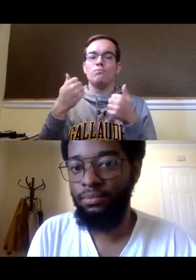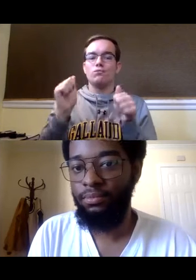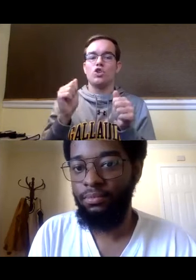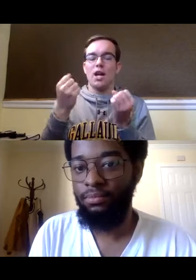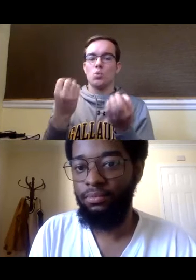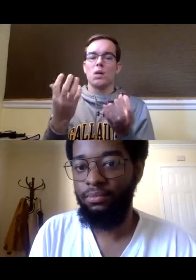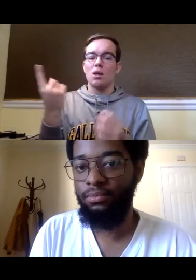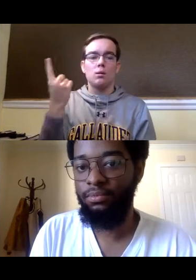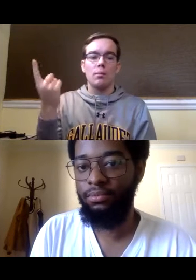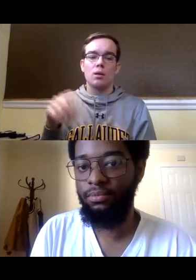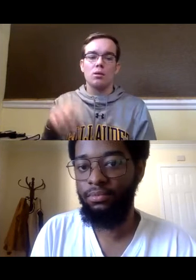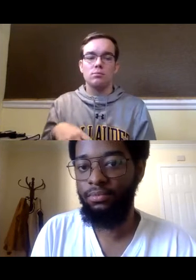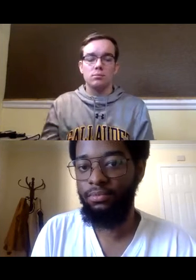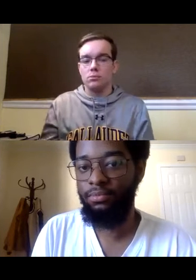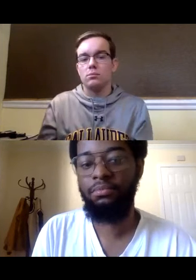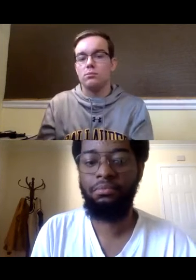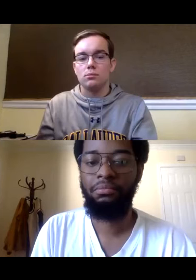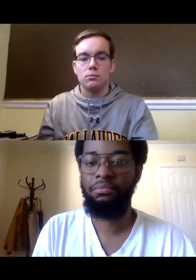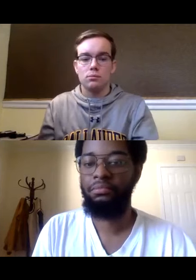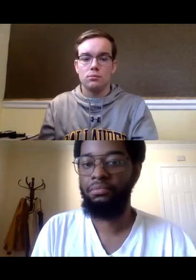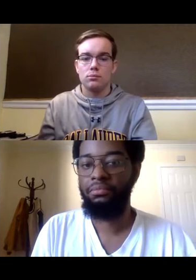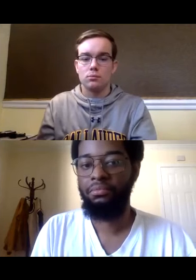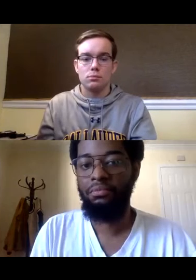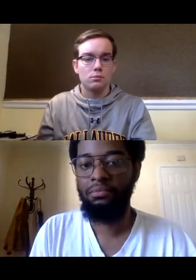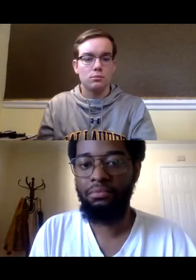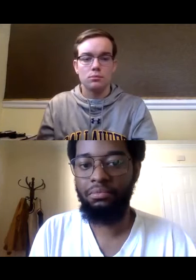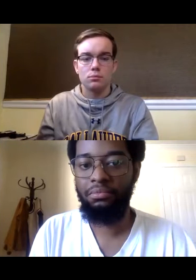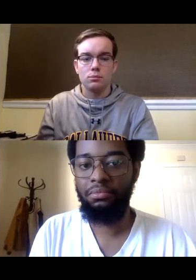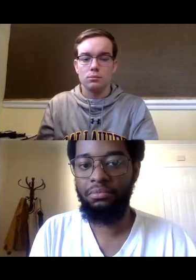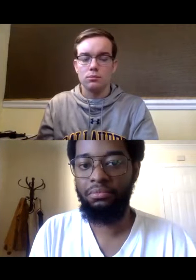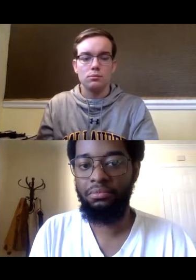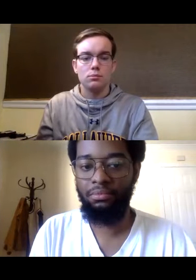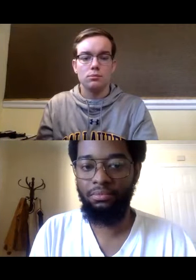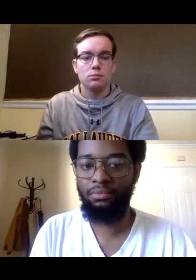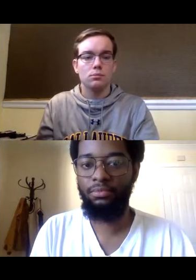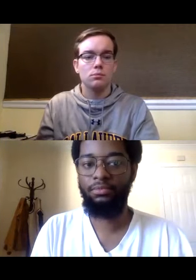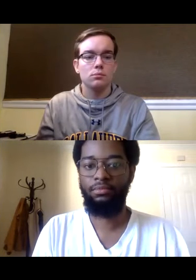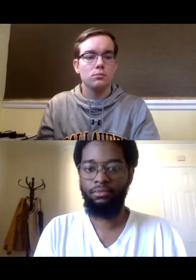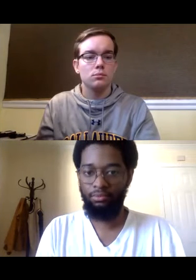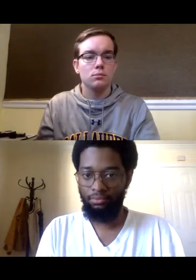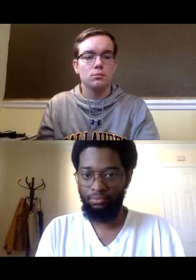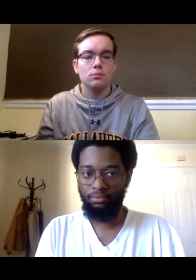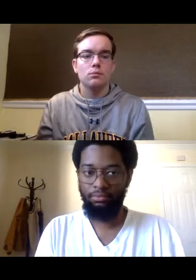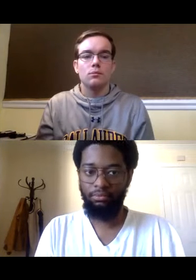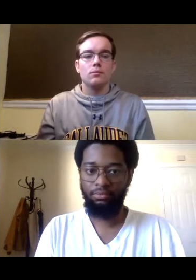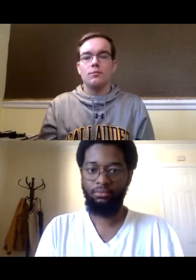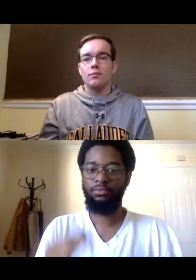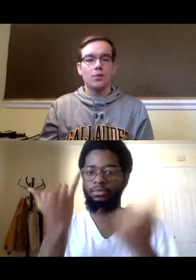So think about that when you're trying to produce a sign, especially in math.